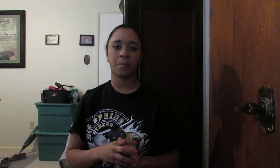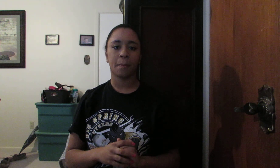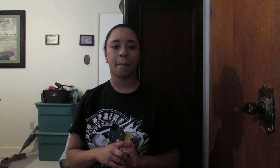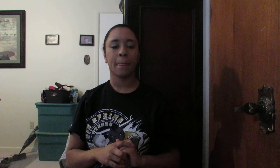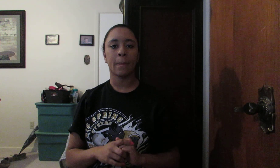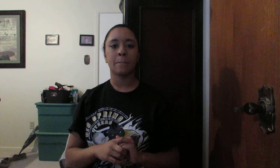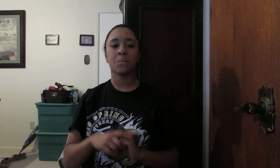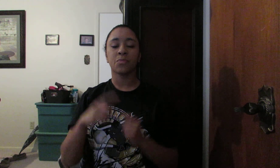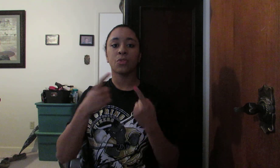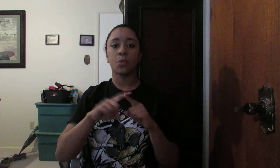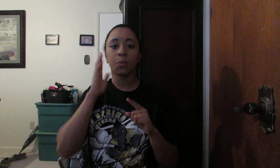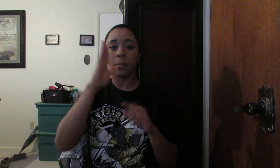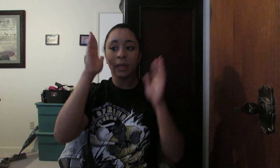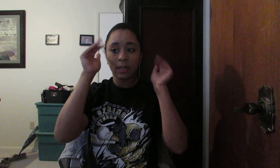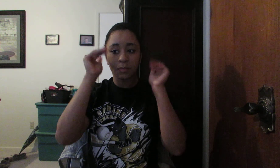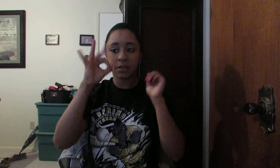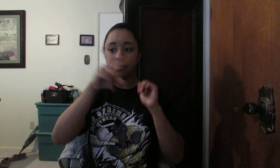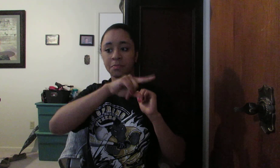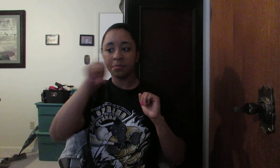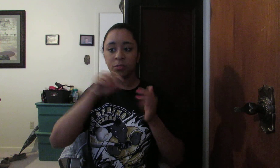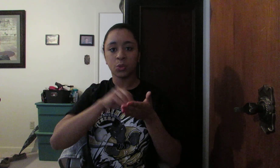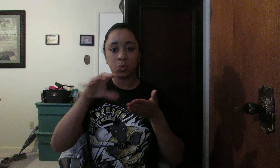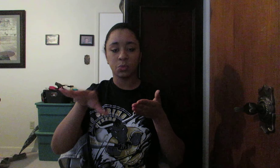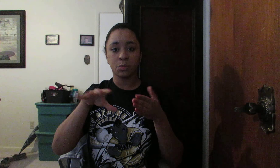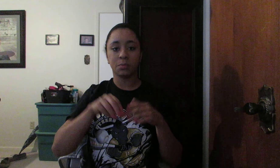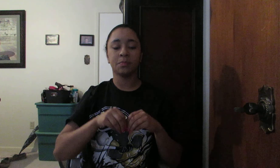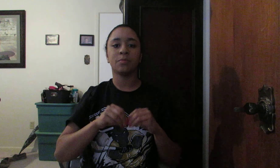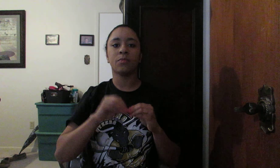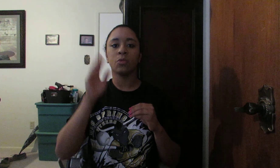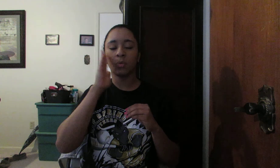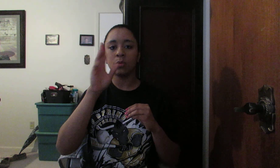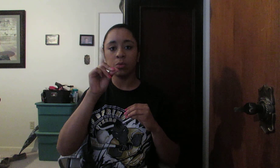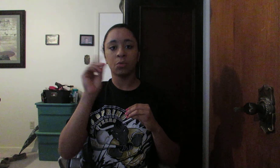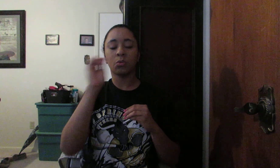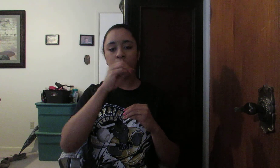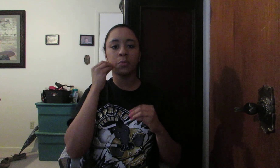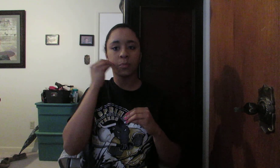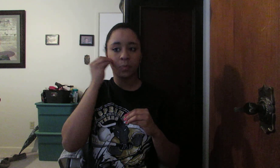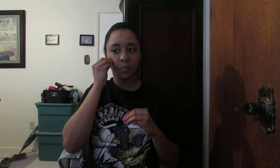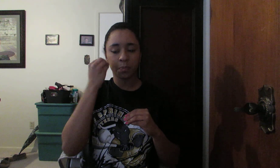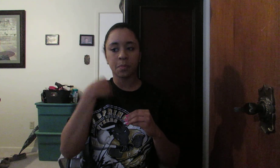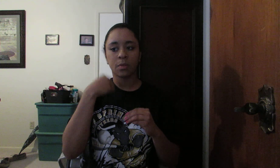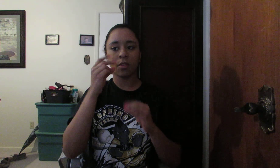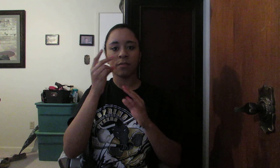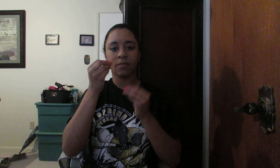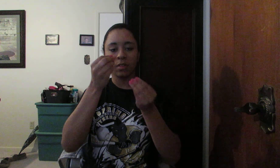So what's going to be expected of you guys as students? What you're going to do is you're going to go home. I'll give you some content and